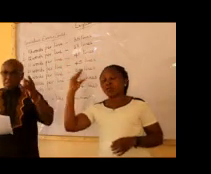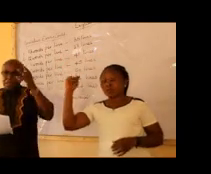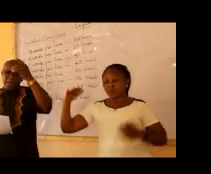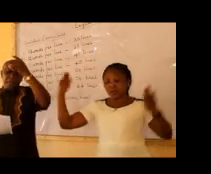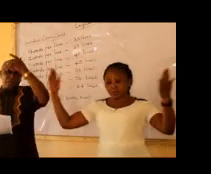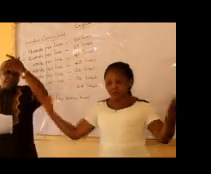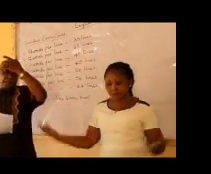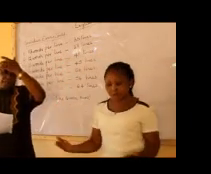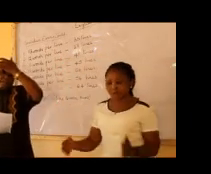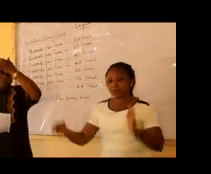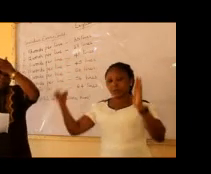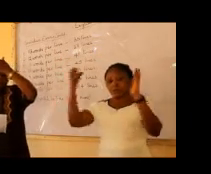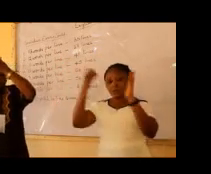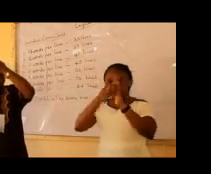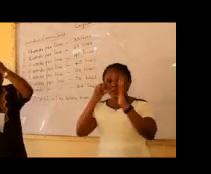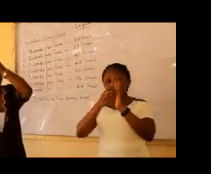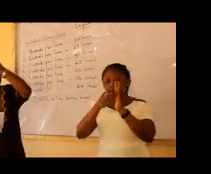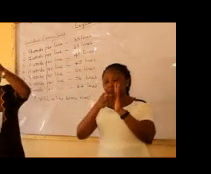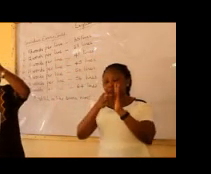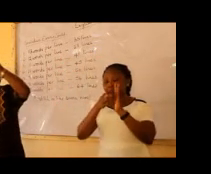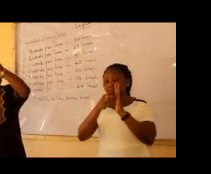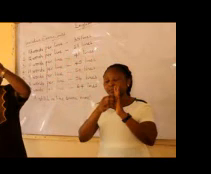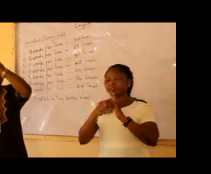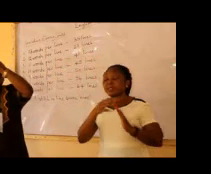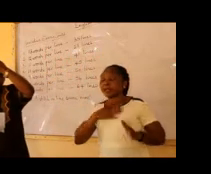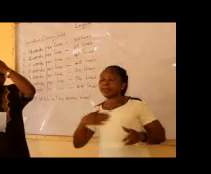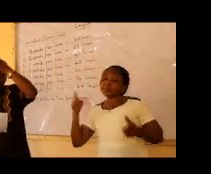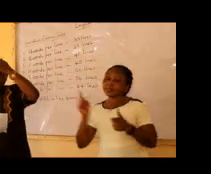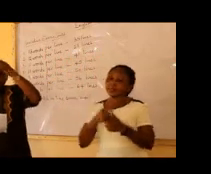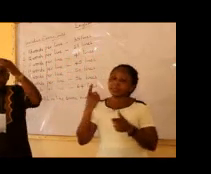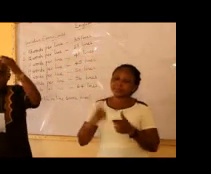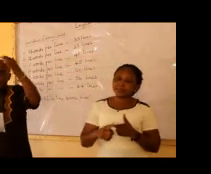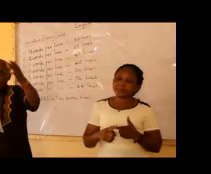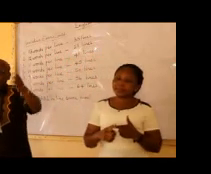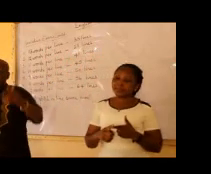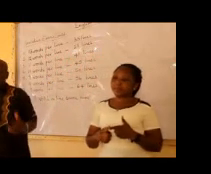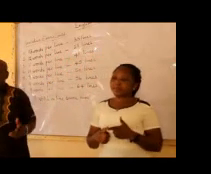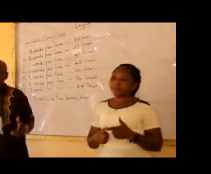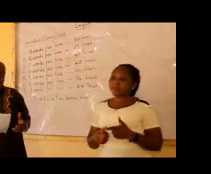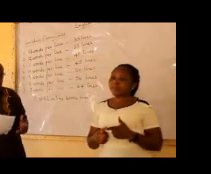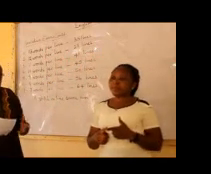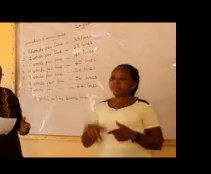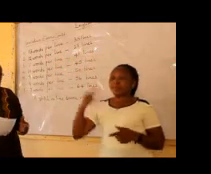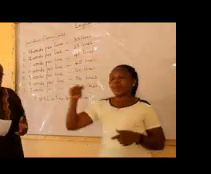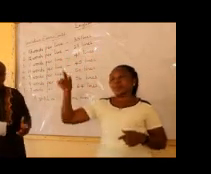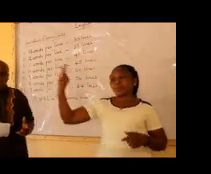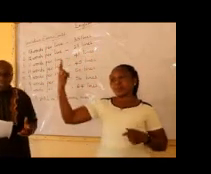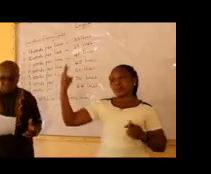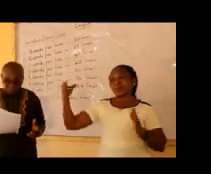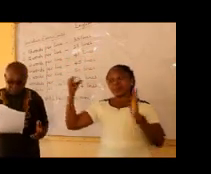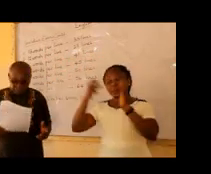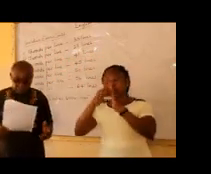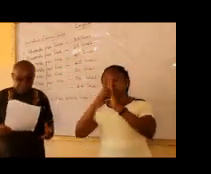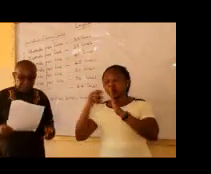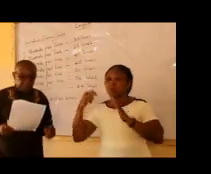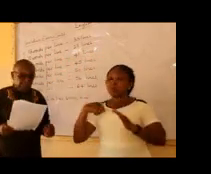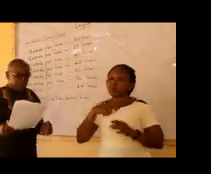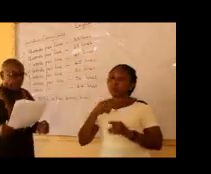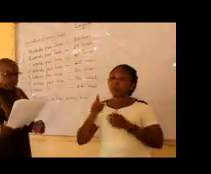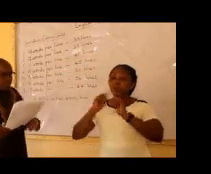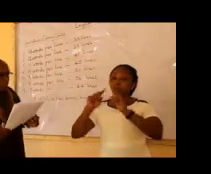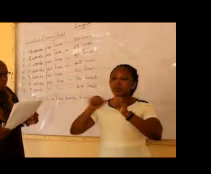introductory paragraph, and then the second paragraph, we discussed it.